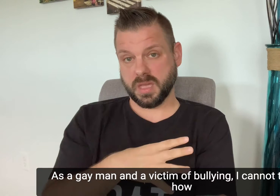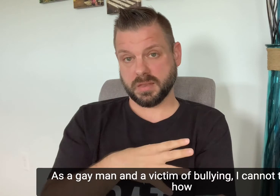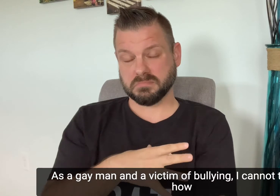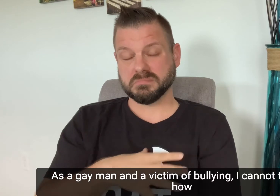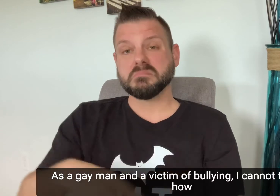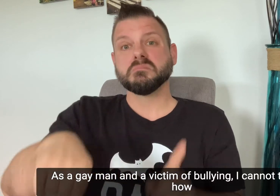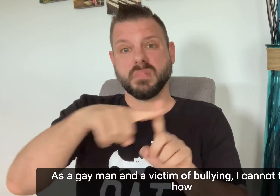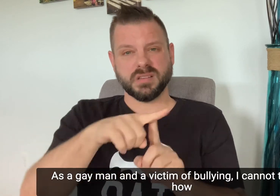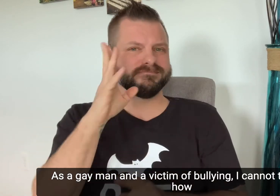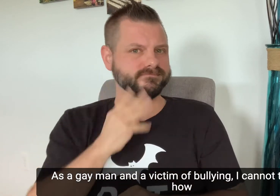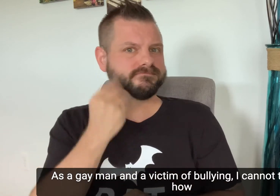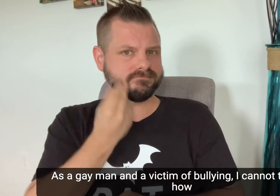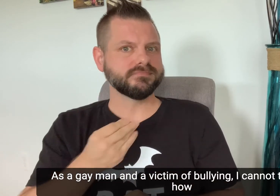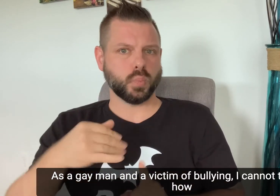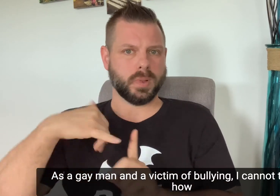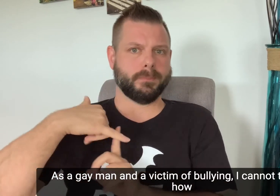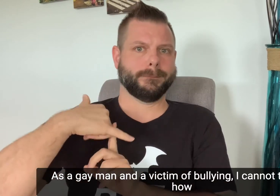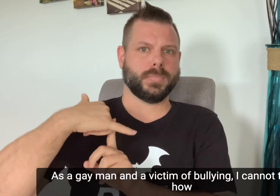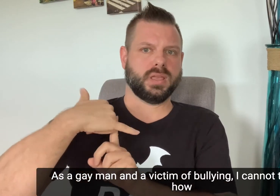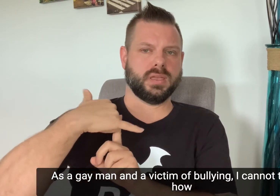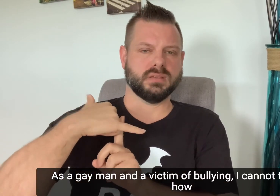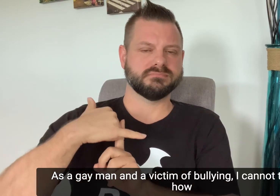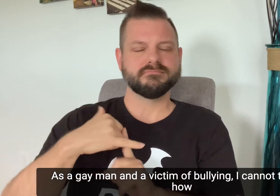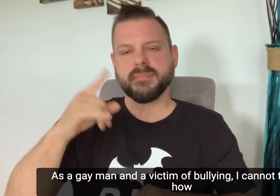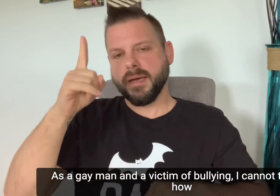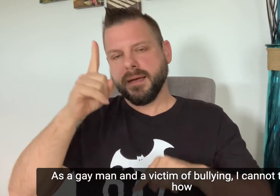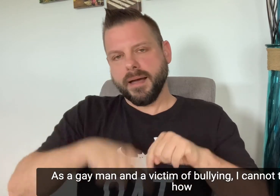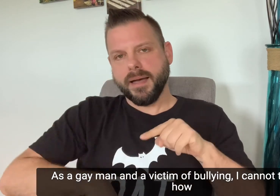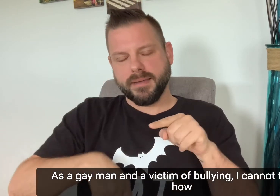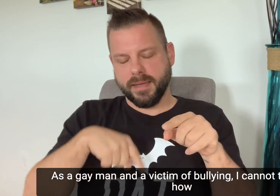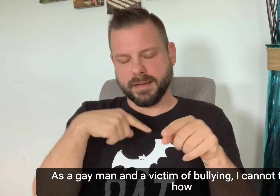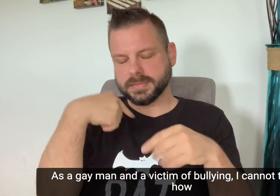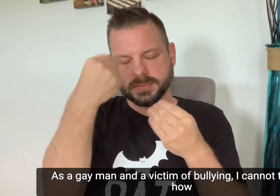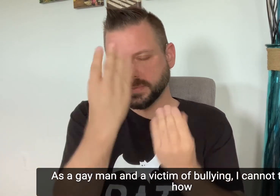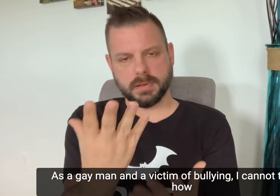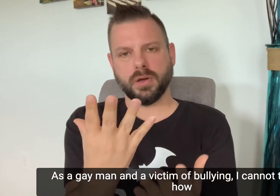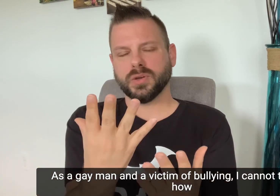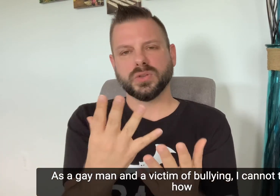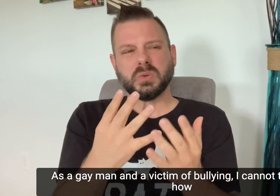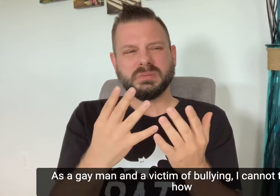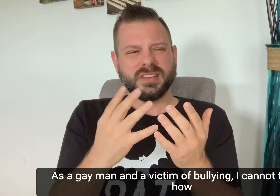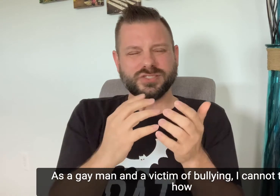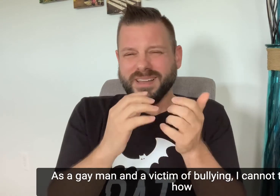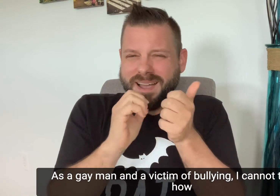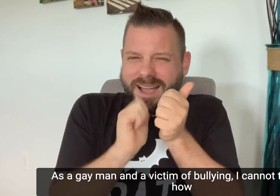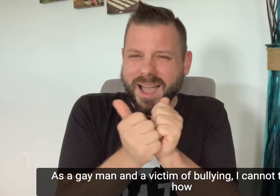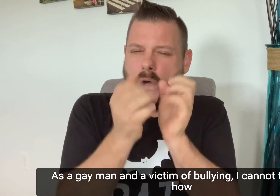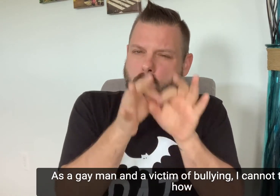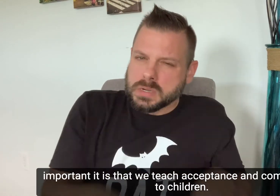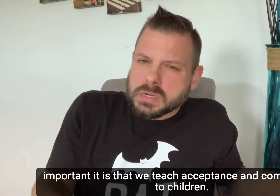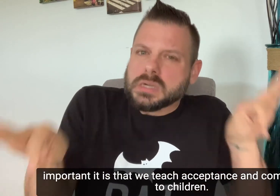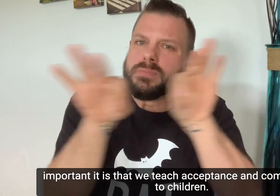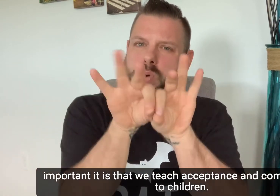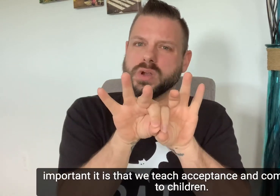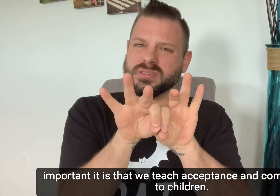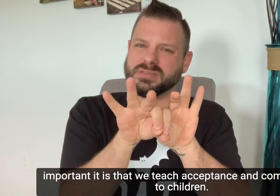As a gay man and a victim of bullying, I cannot tell you how important it